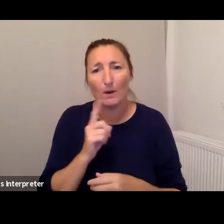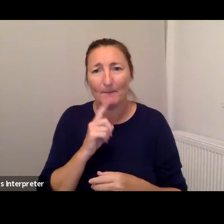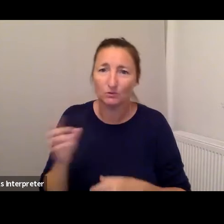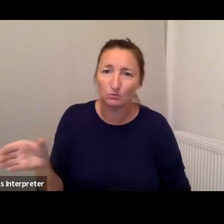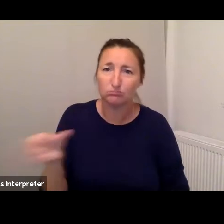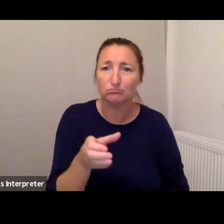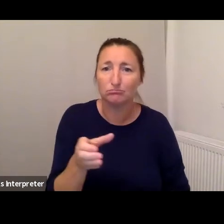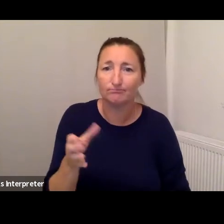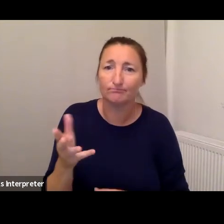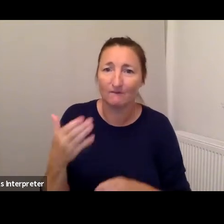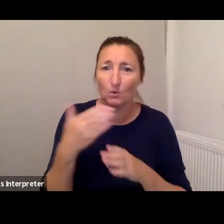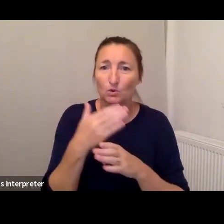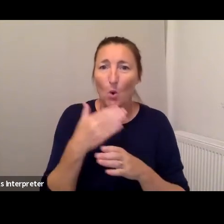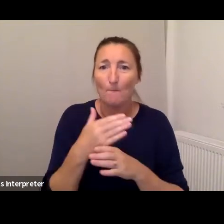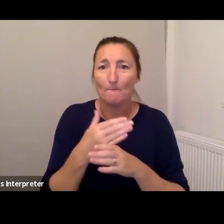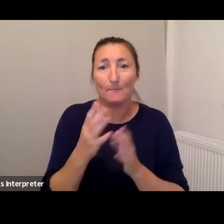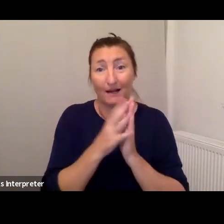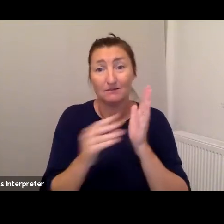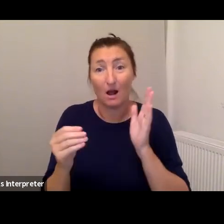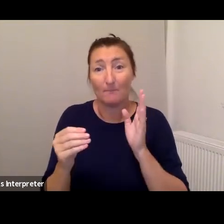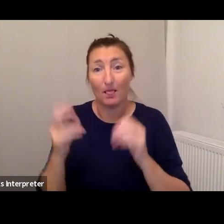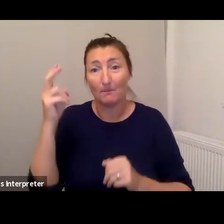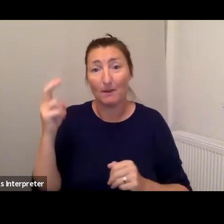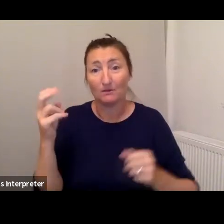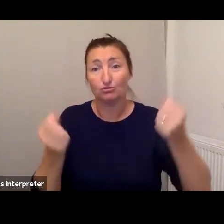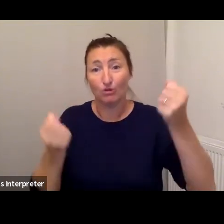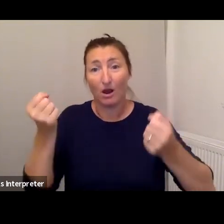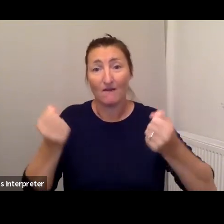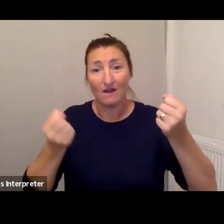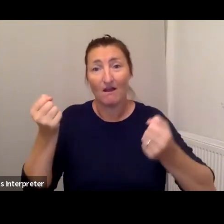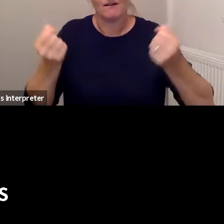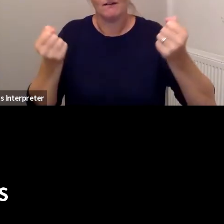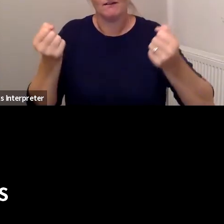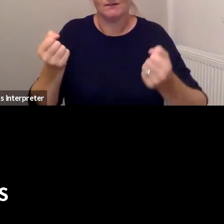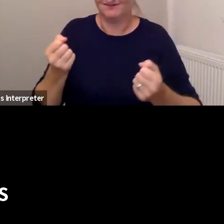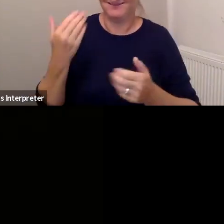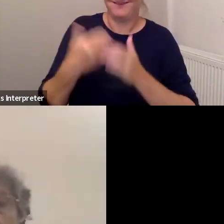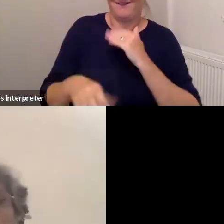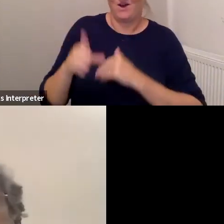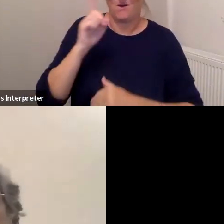of before, such as being drivers of the public transport.